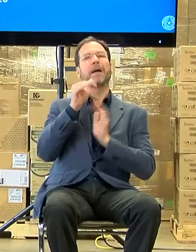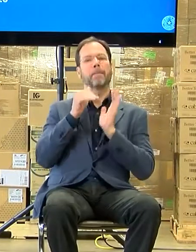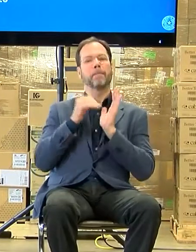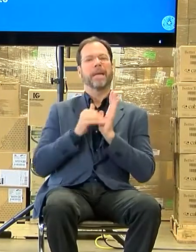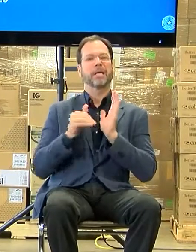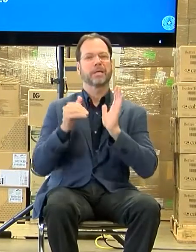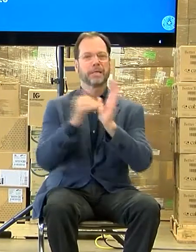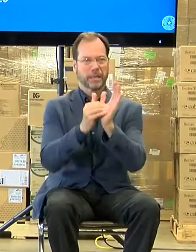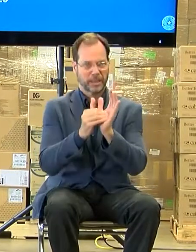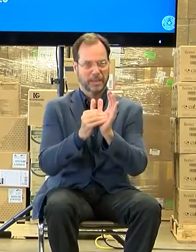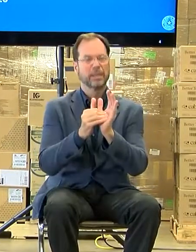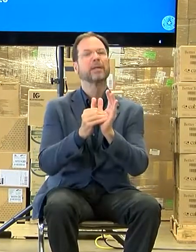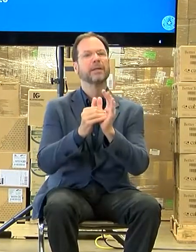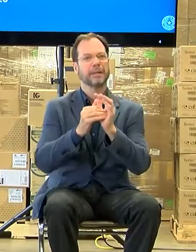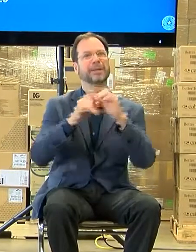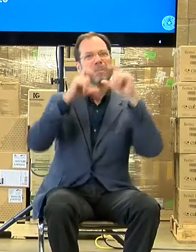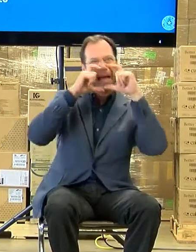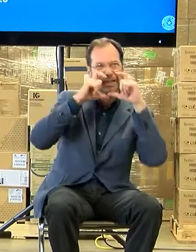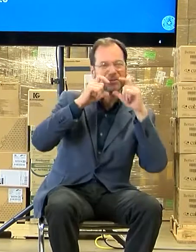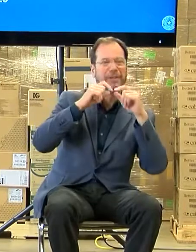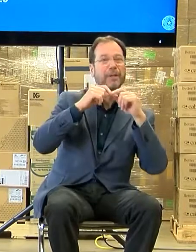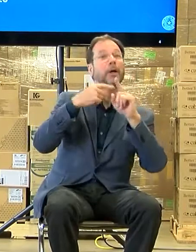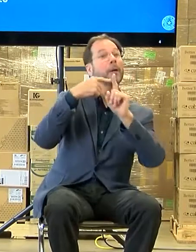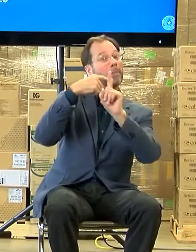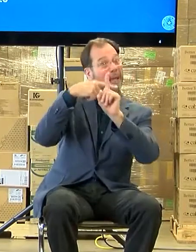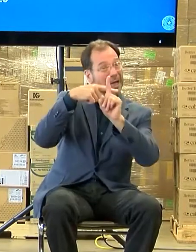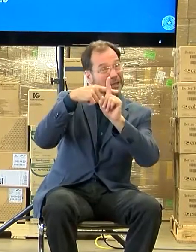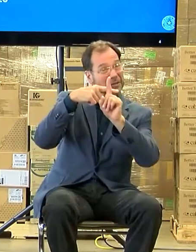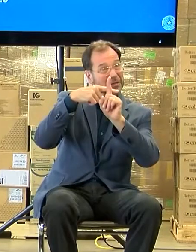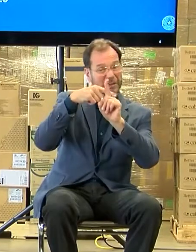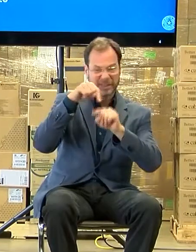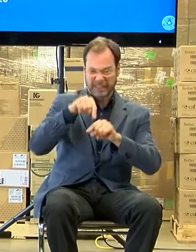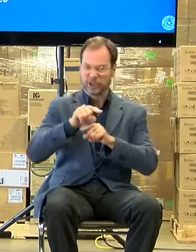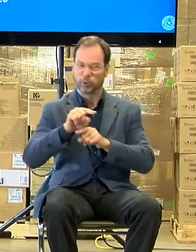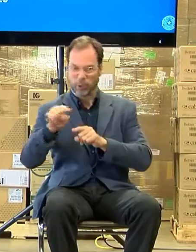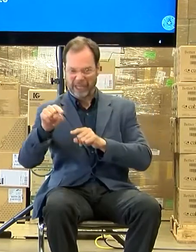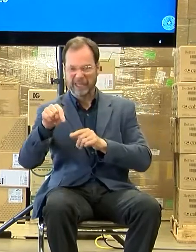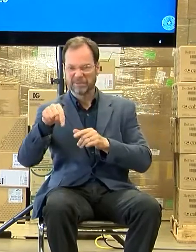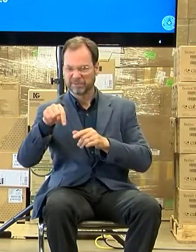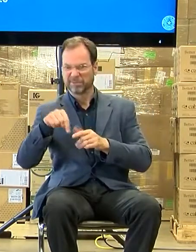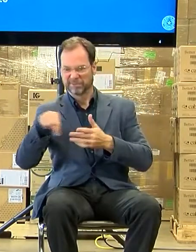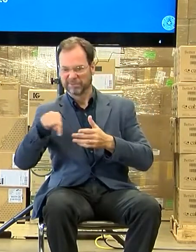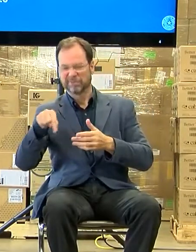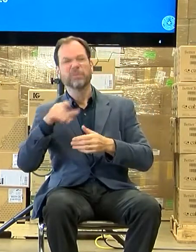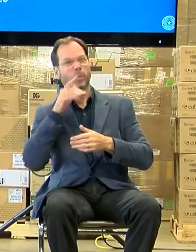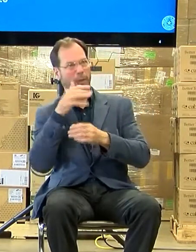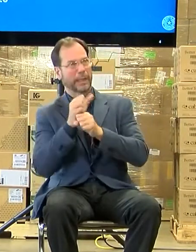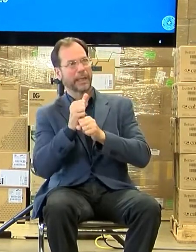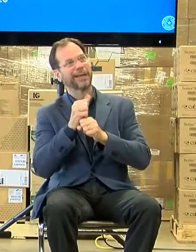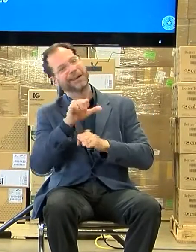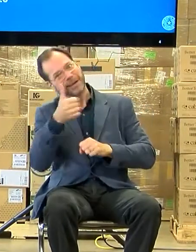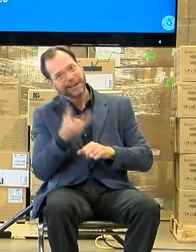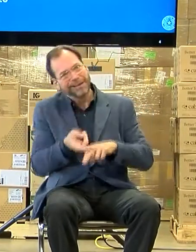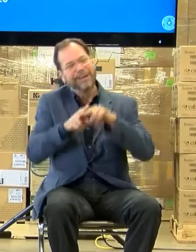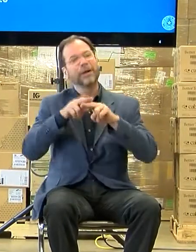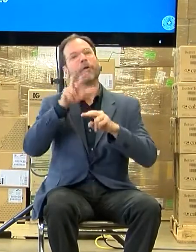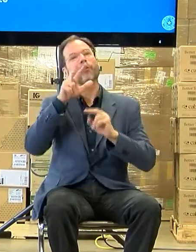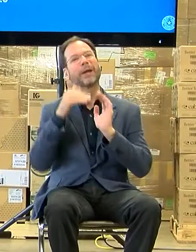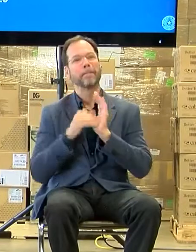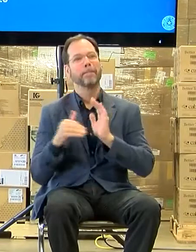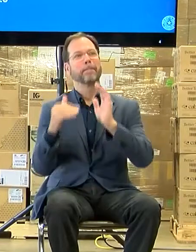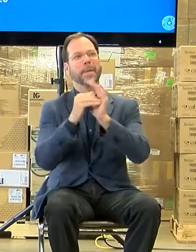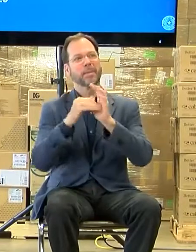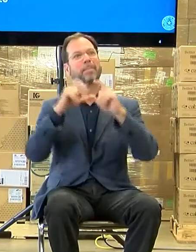million masks. In addition to that, later this week we will be receiving an additional 3